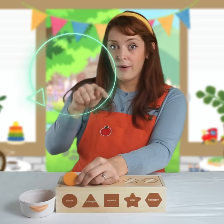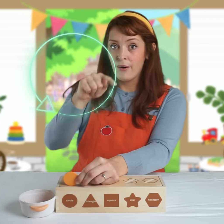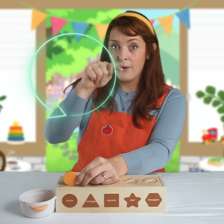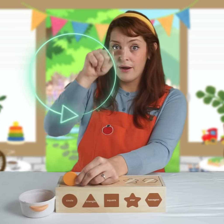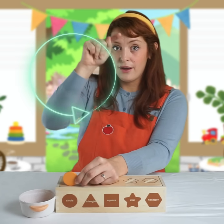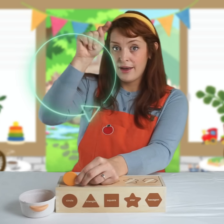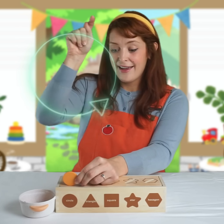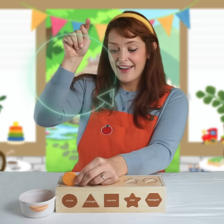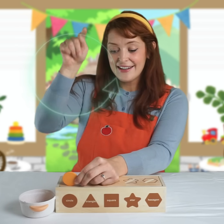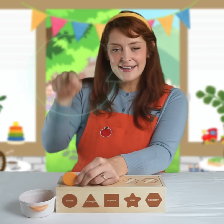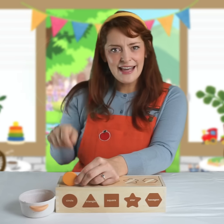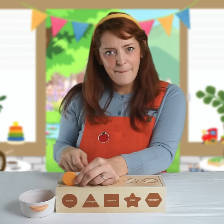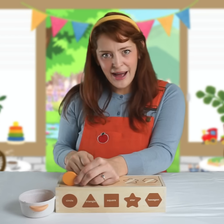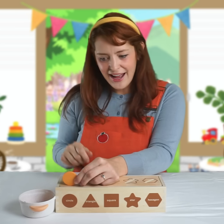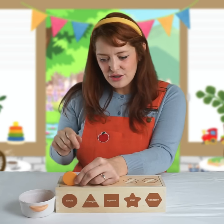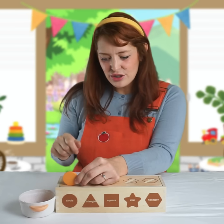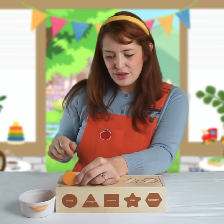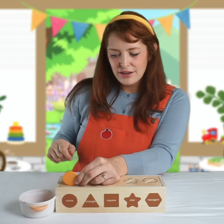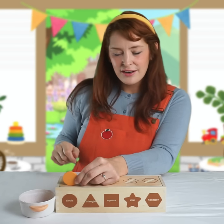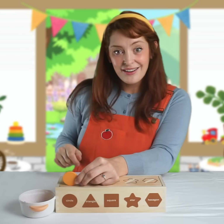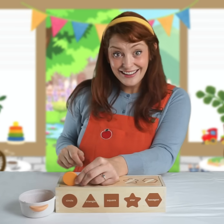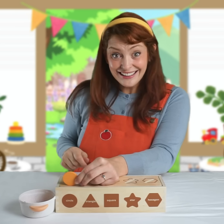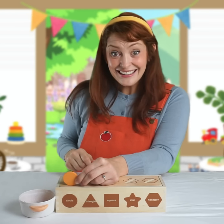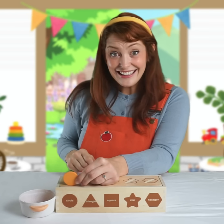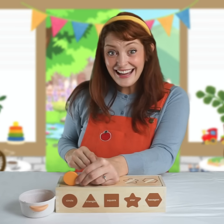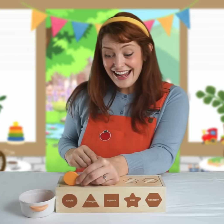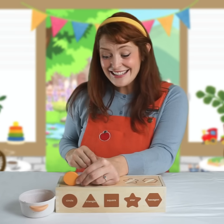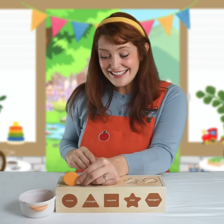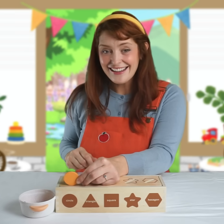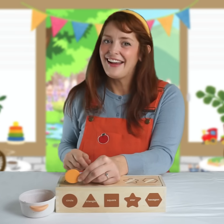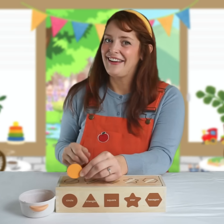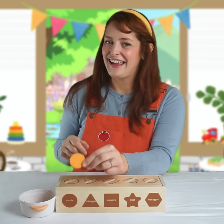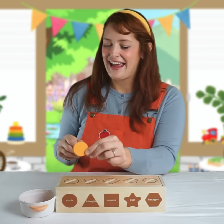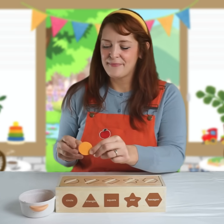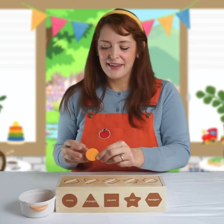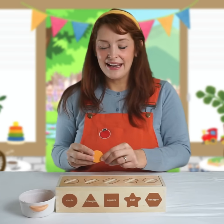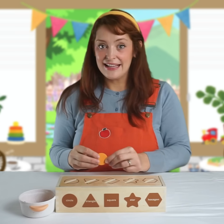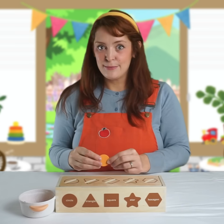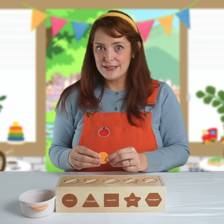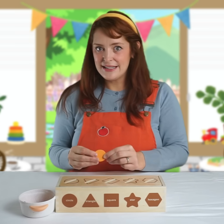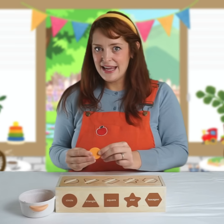Whoa. Does that match? Yes. Okay, let's put it